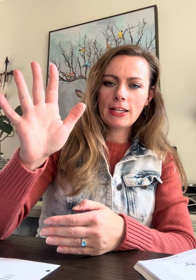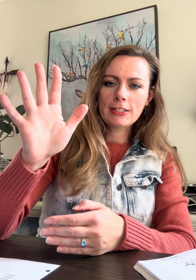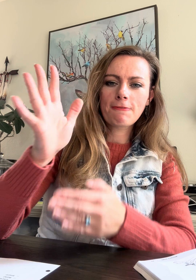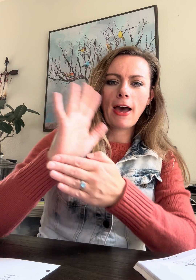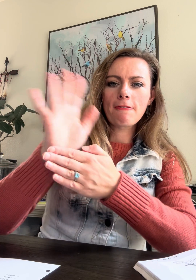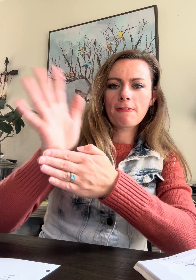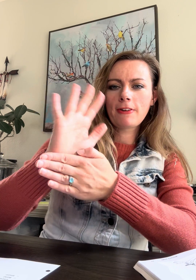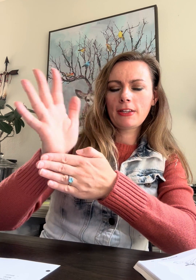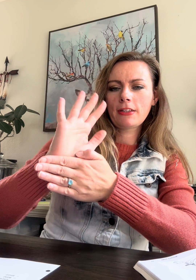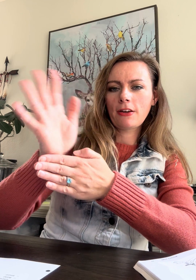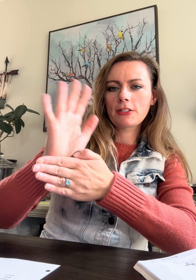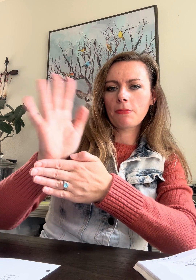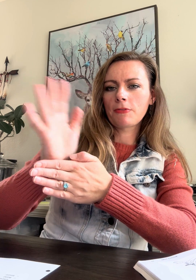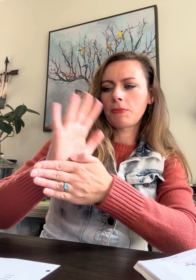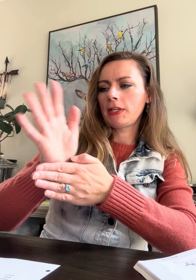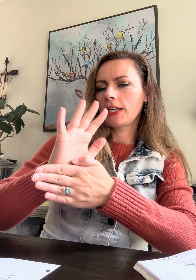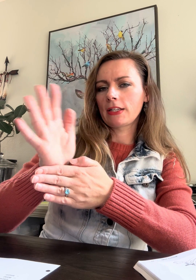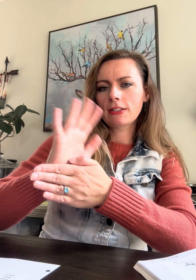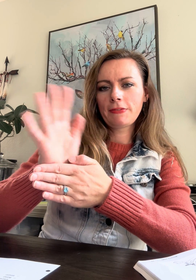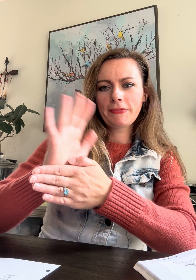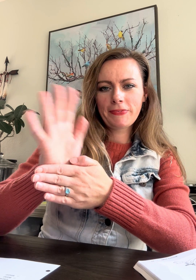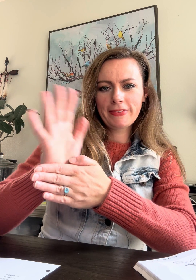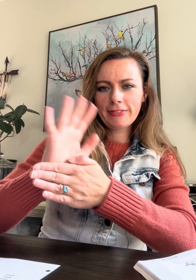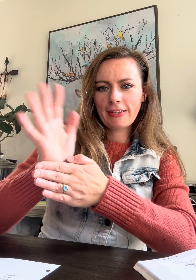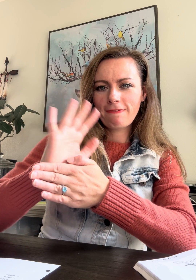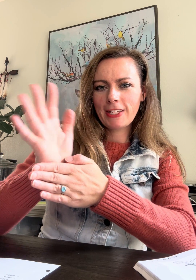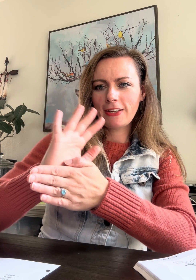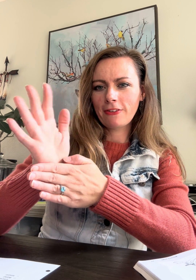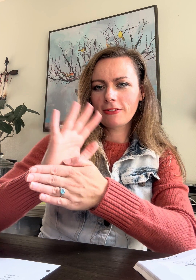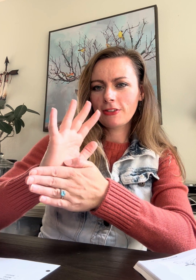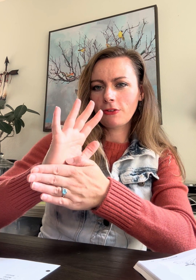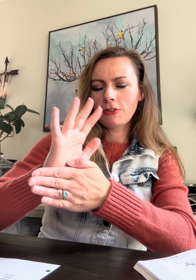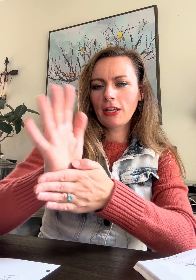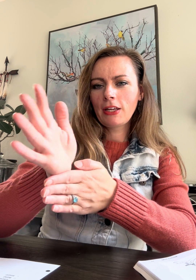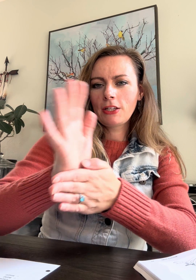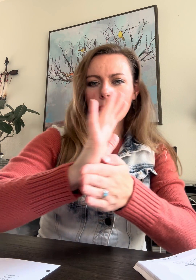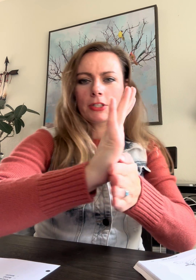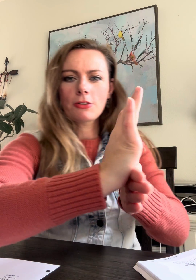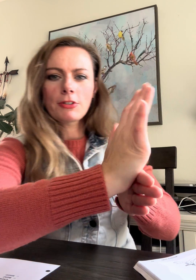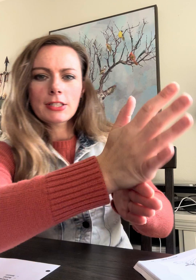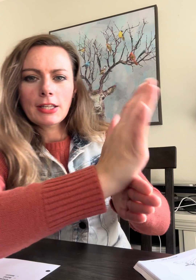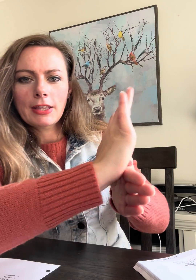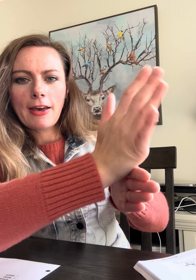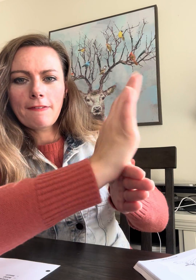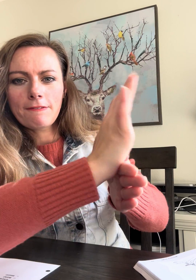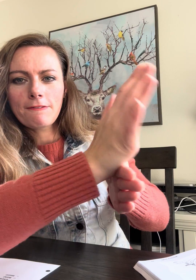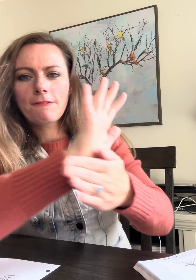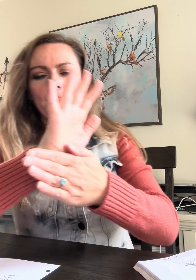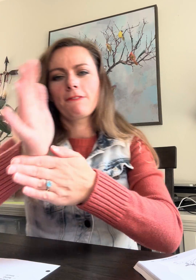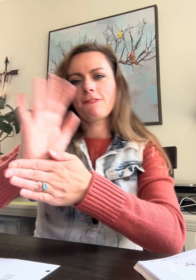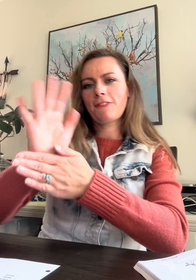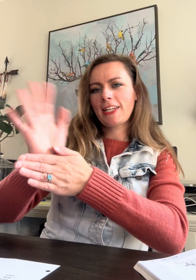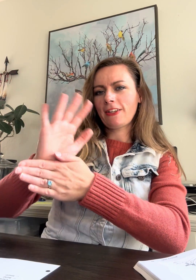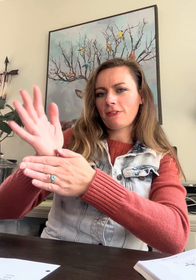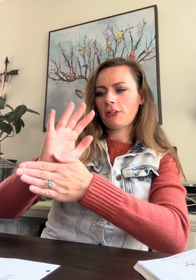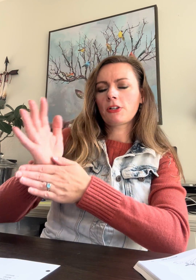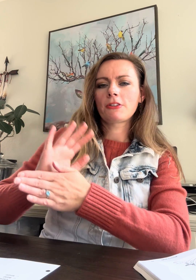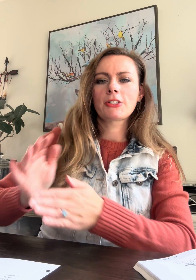is a 5 on top of the B hand. Video. So twist your wrist like that. Video. Or no,